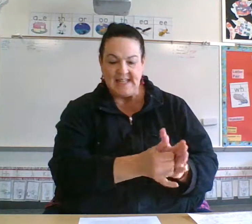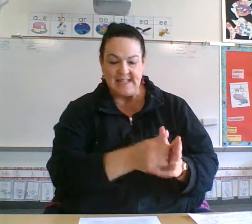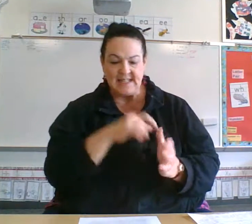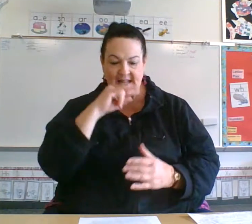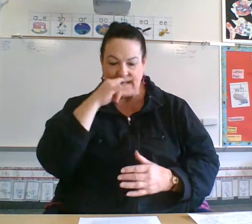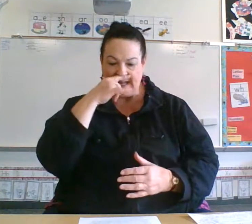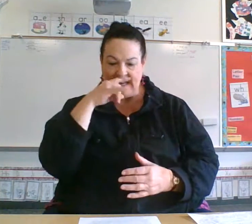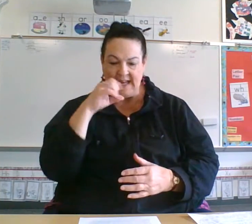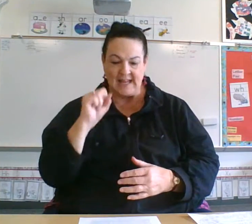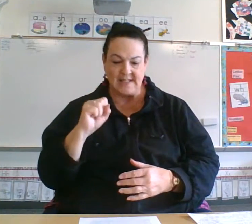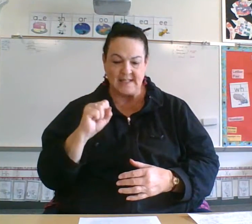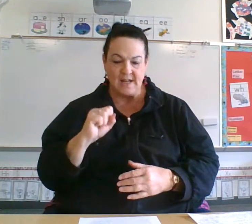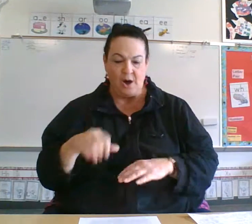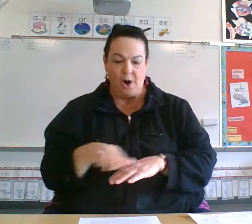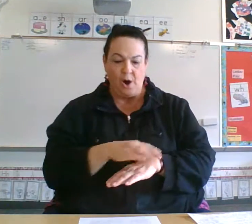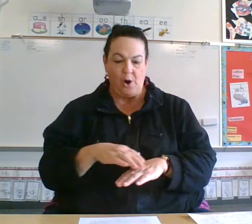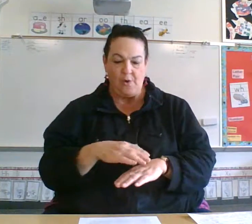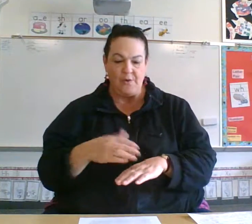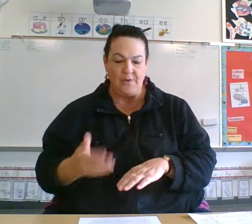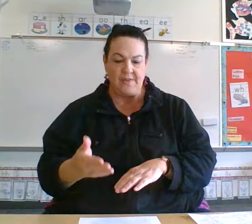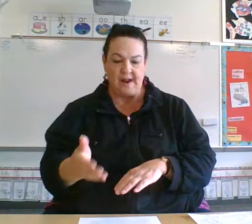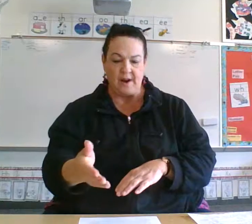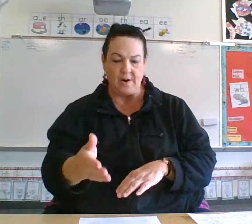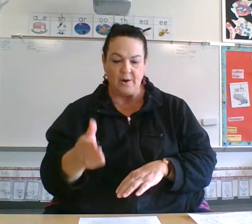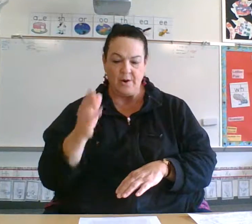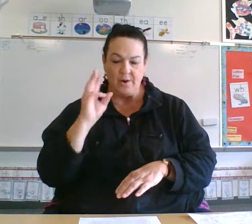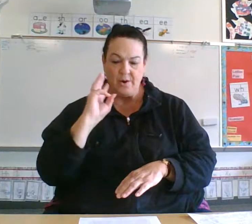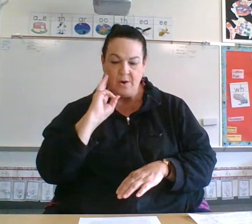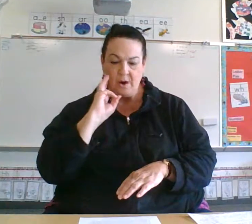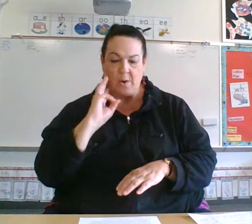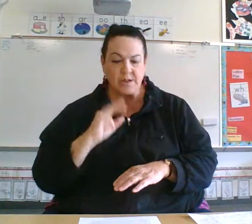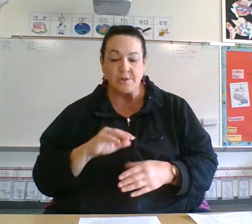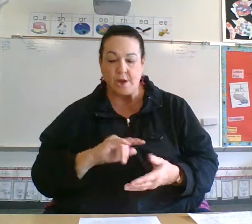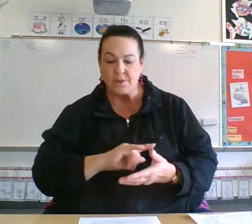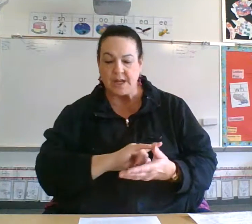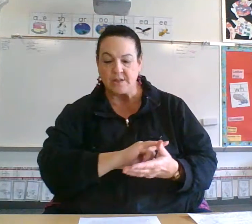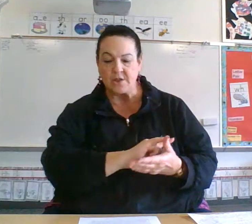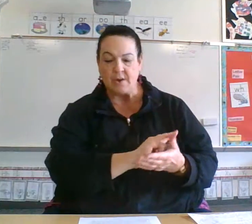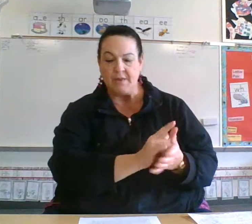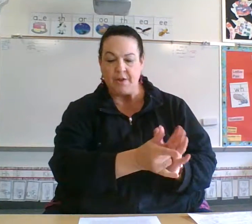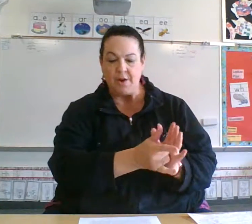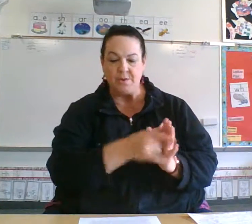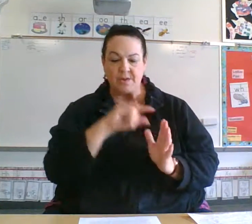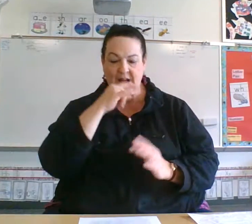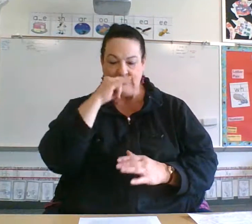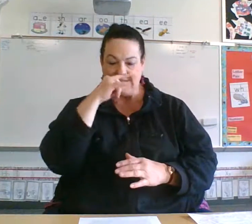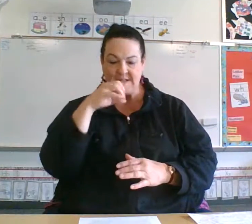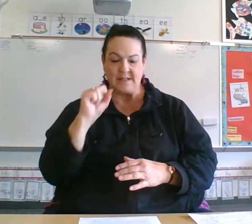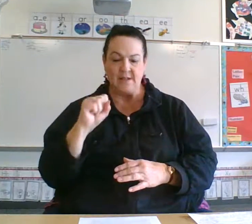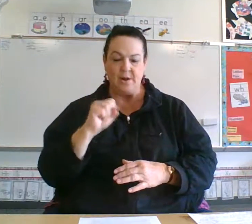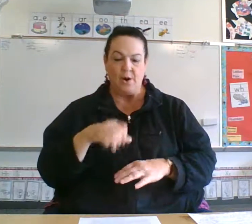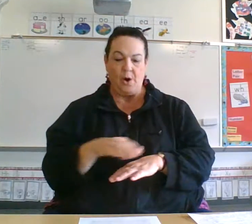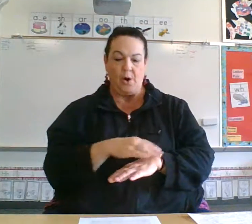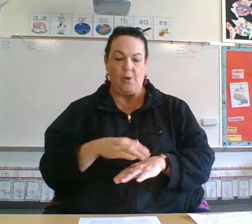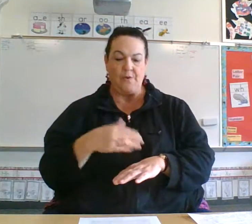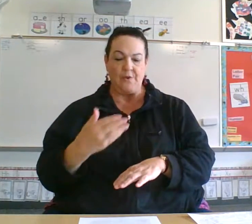These kids over there, oh, it's those kids, sorry, those kids over